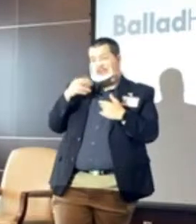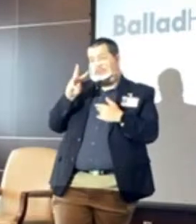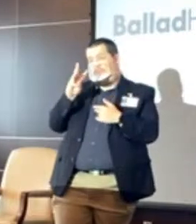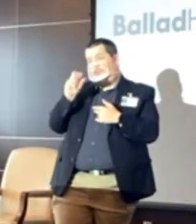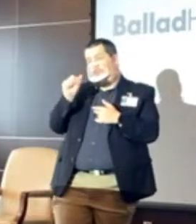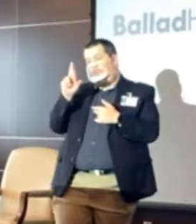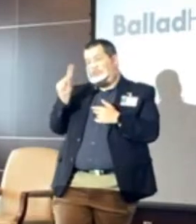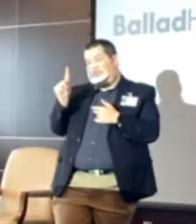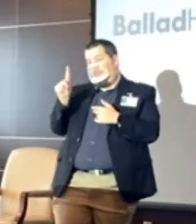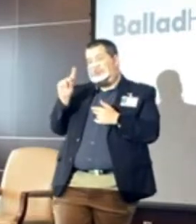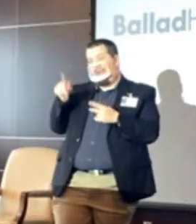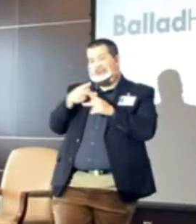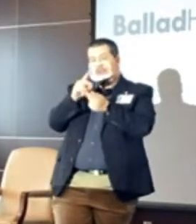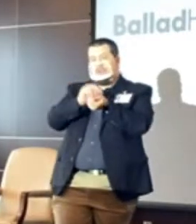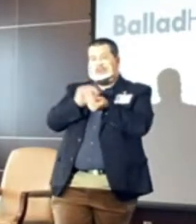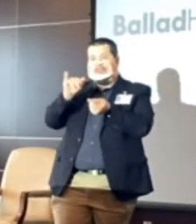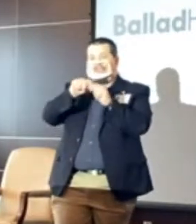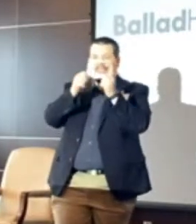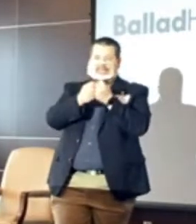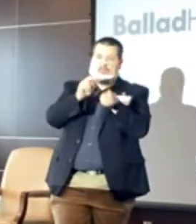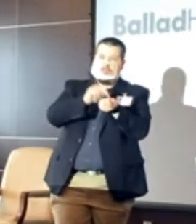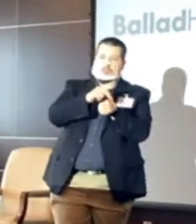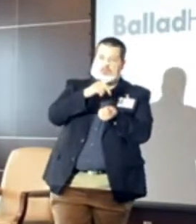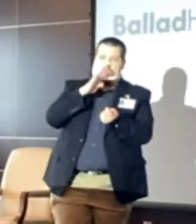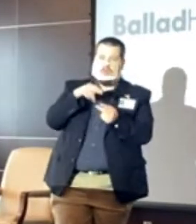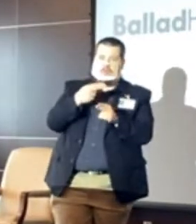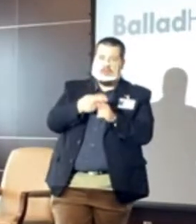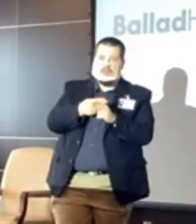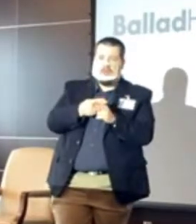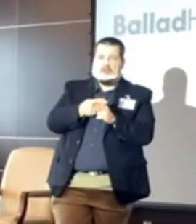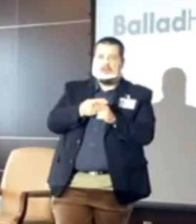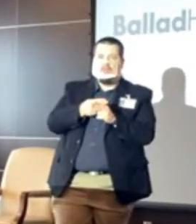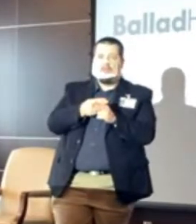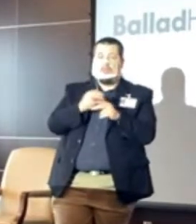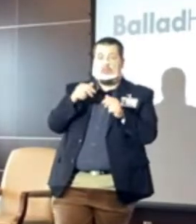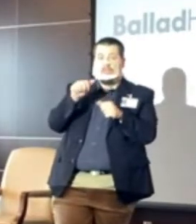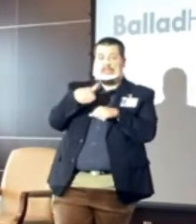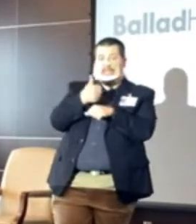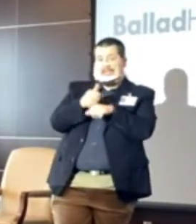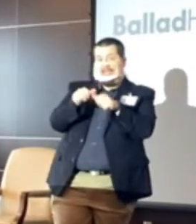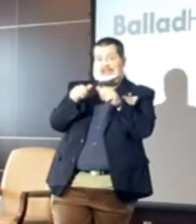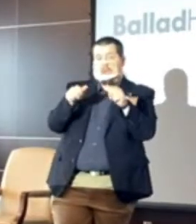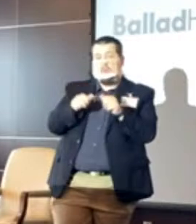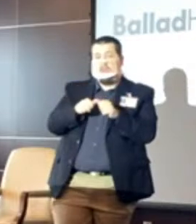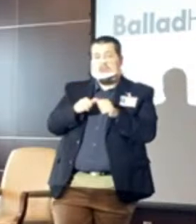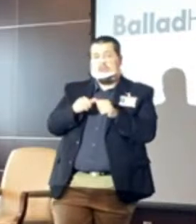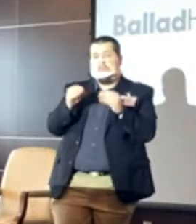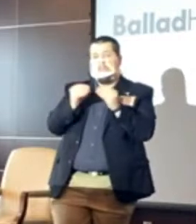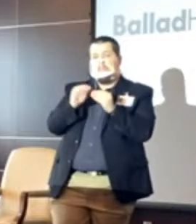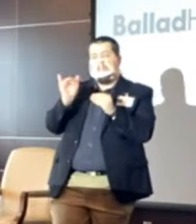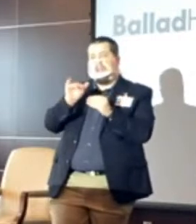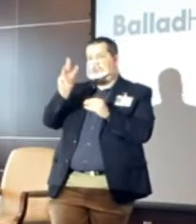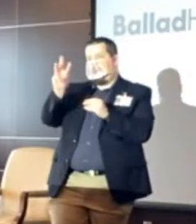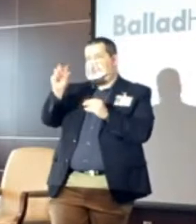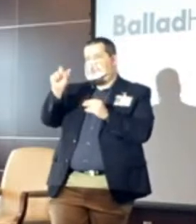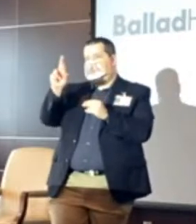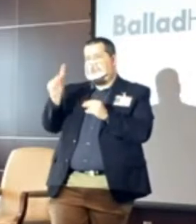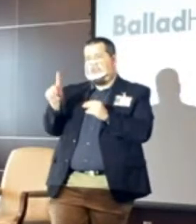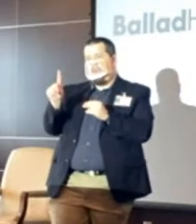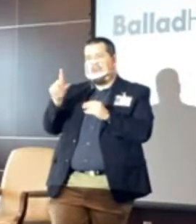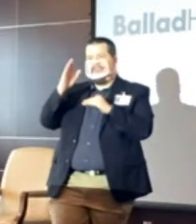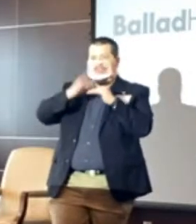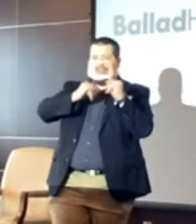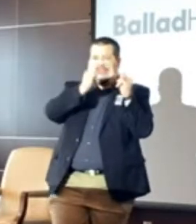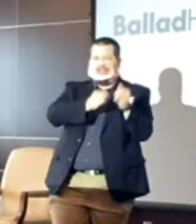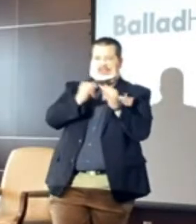nursing, similar to the team nursing that Jamie was talking about, we could set up areas where it's more like a ward situation versus